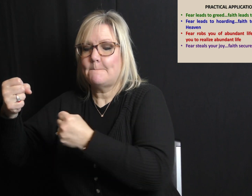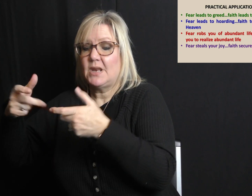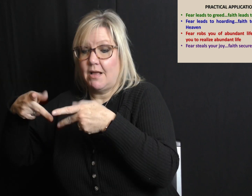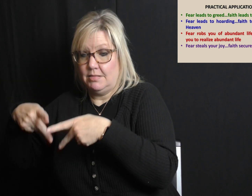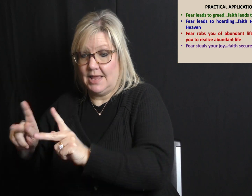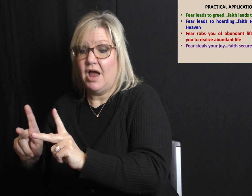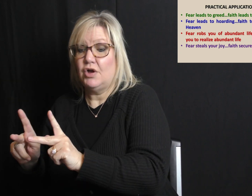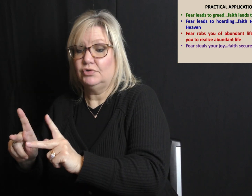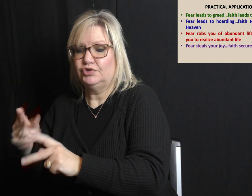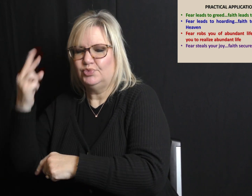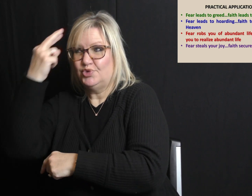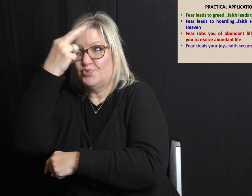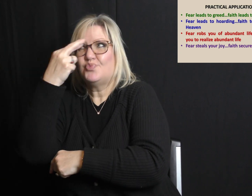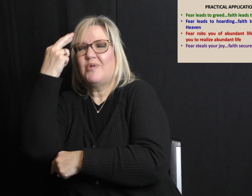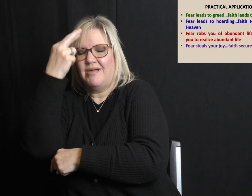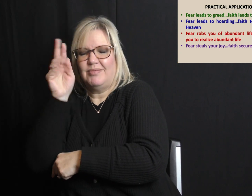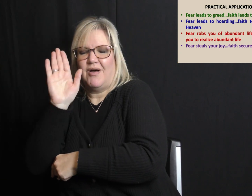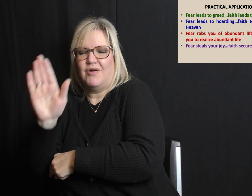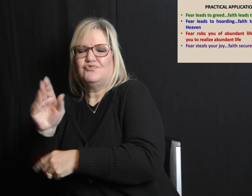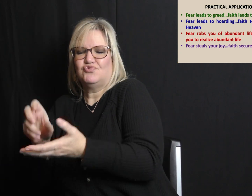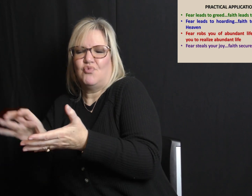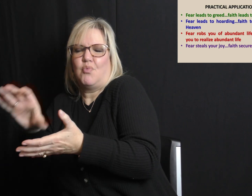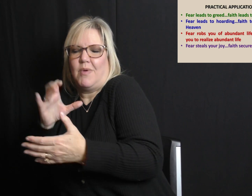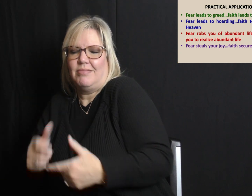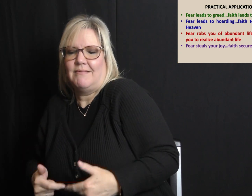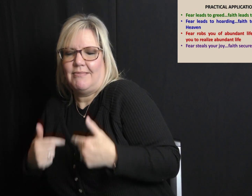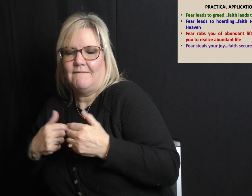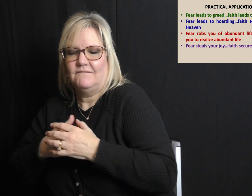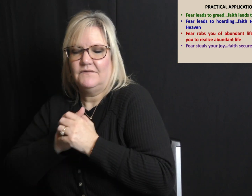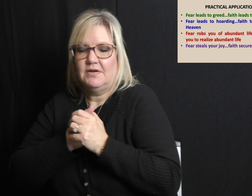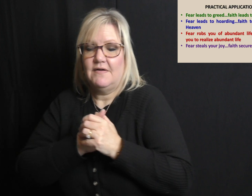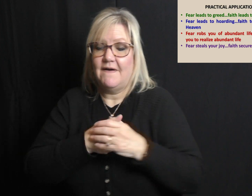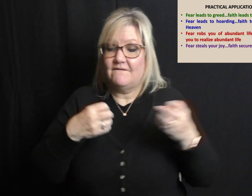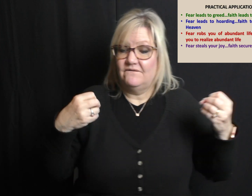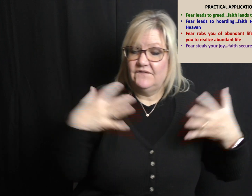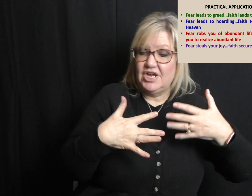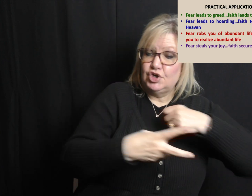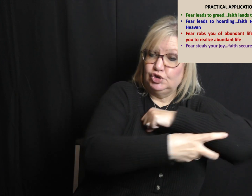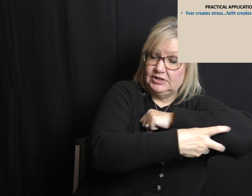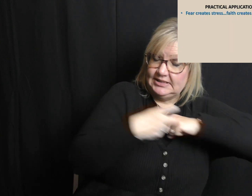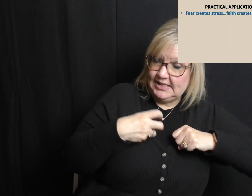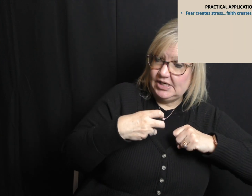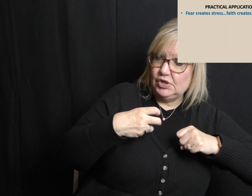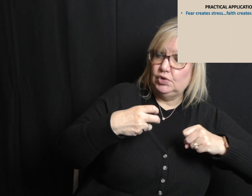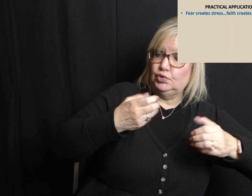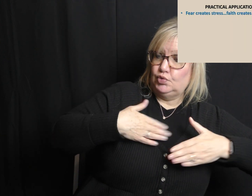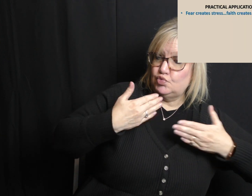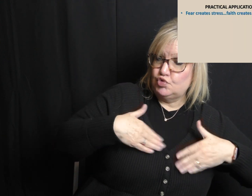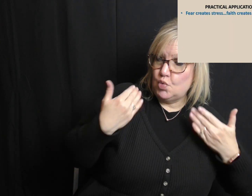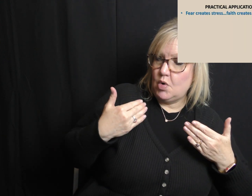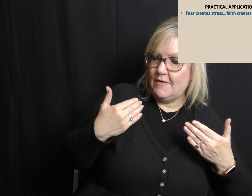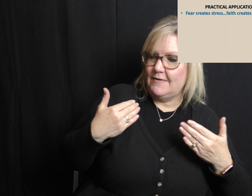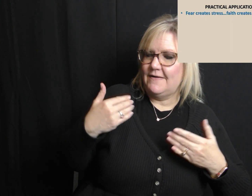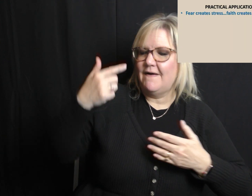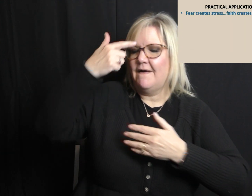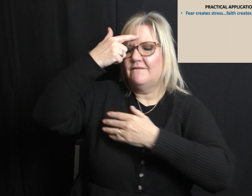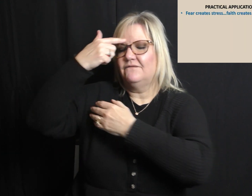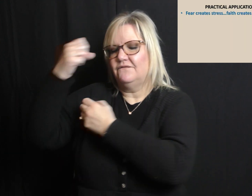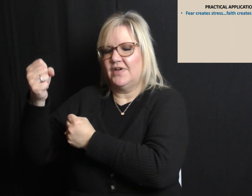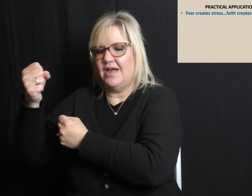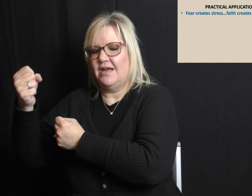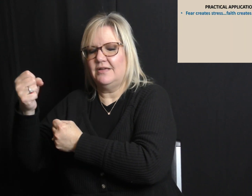Faith secures your joy. Fear creates stress.